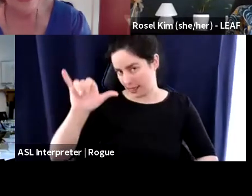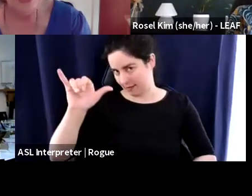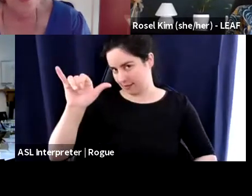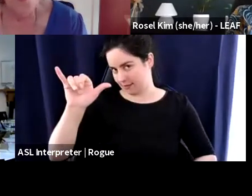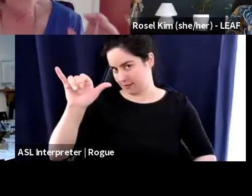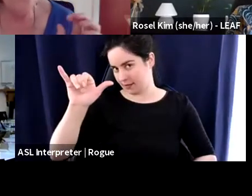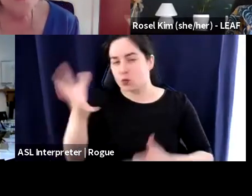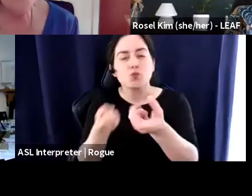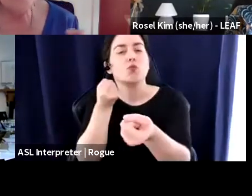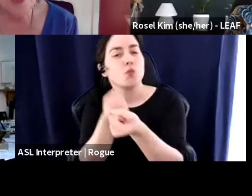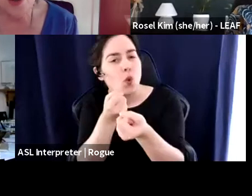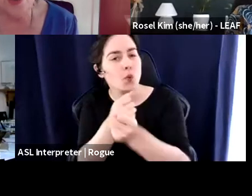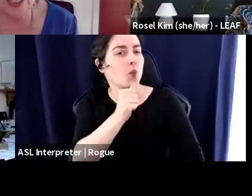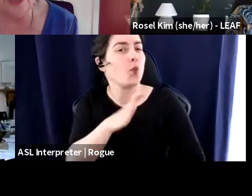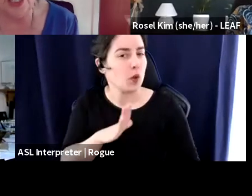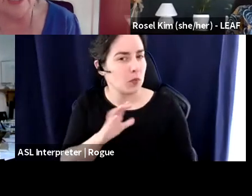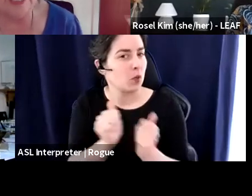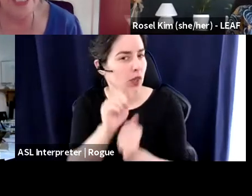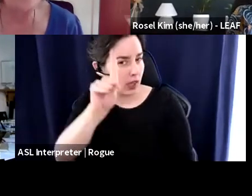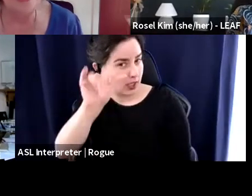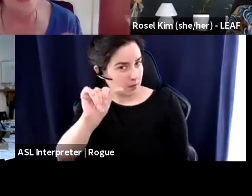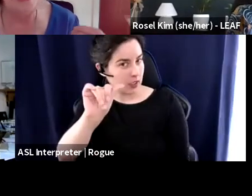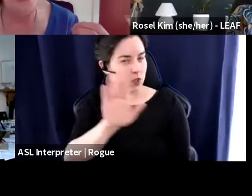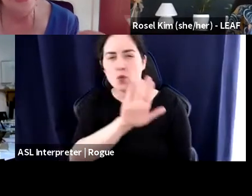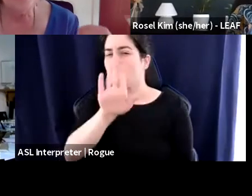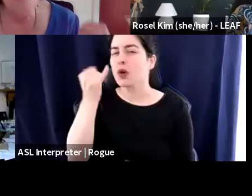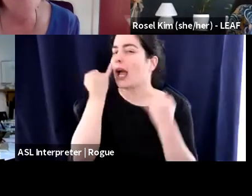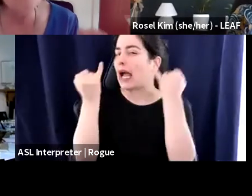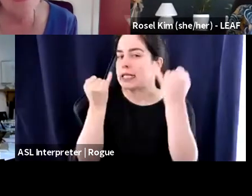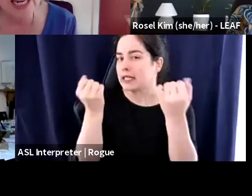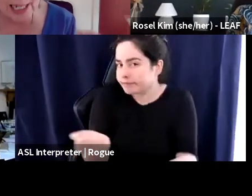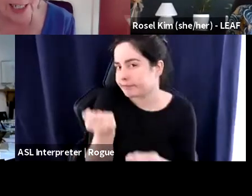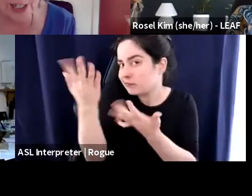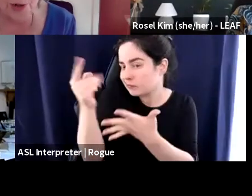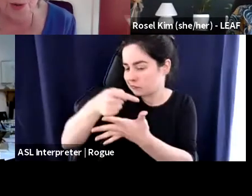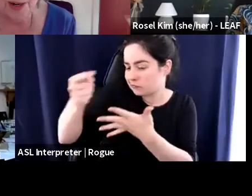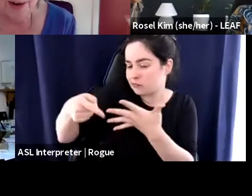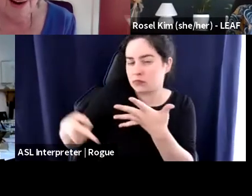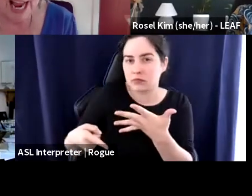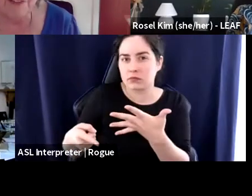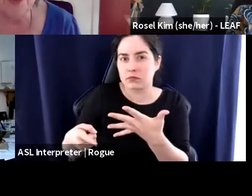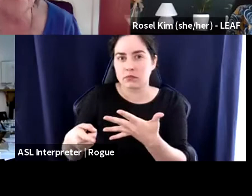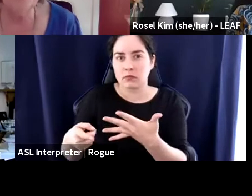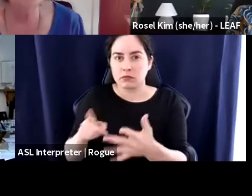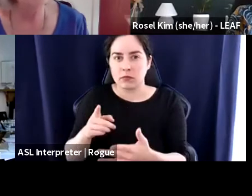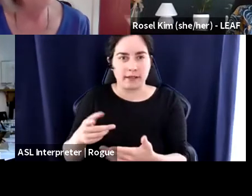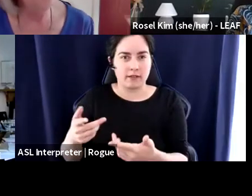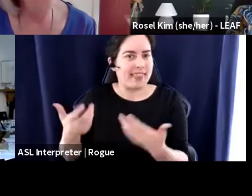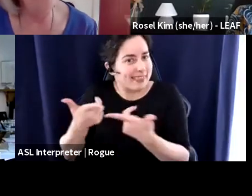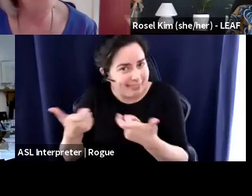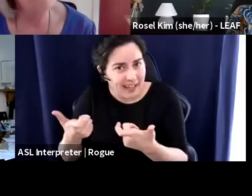disabilities, what do you suggest they can concretely do after